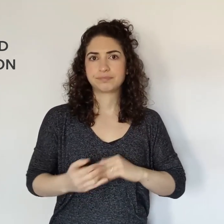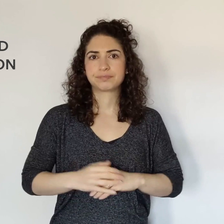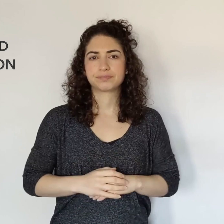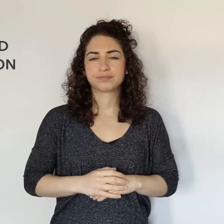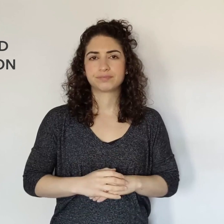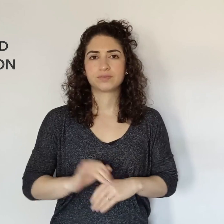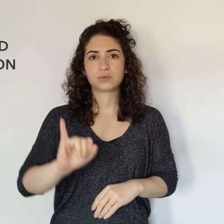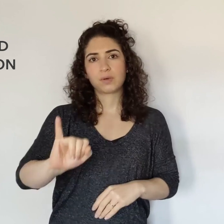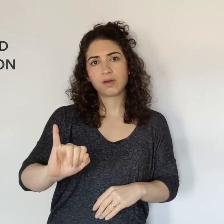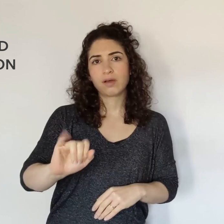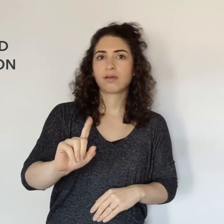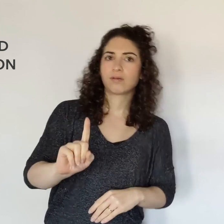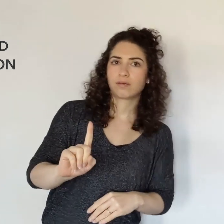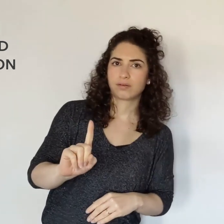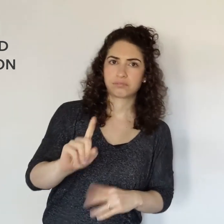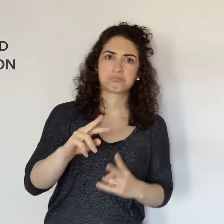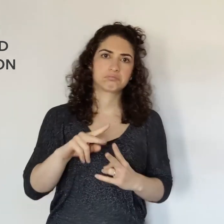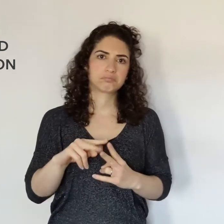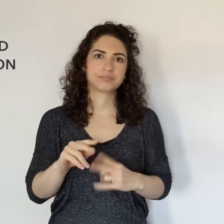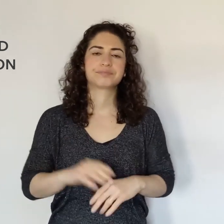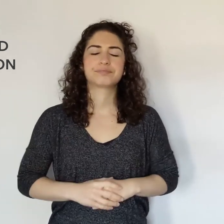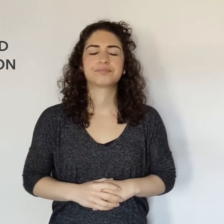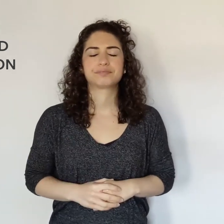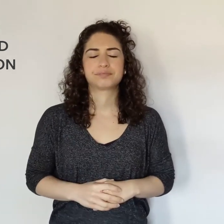Isolation. Either the pinky or index finger.